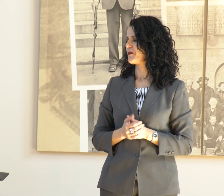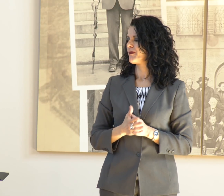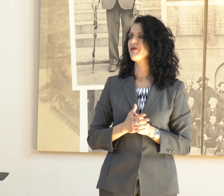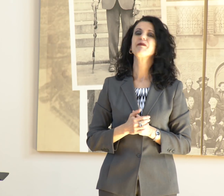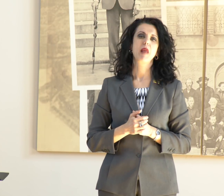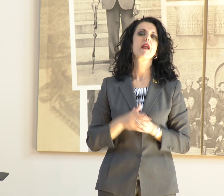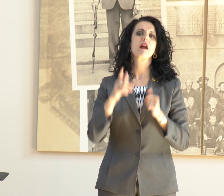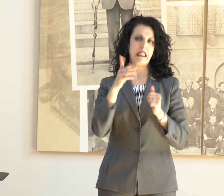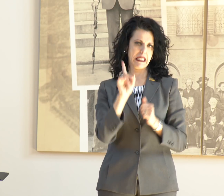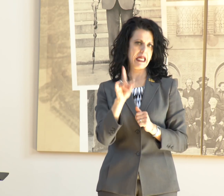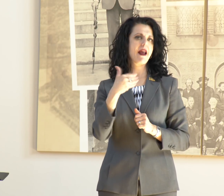Bragg and to remember him.